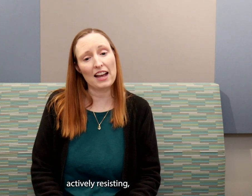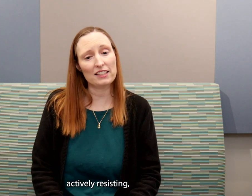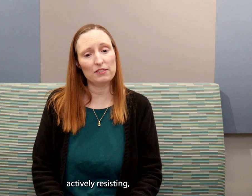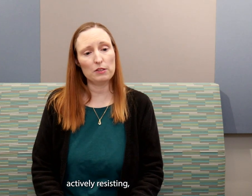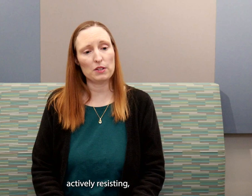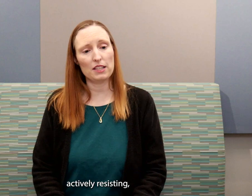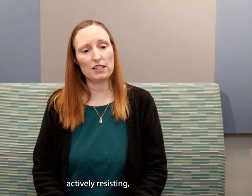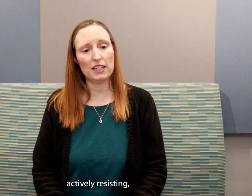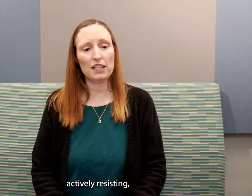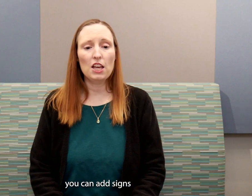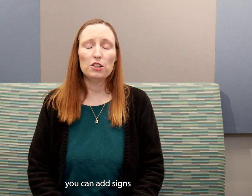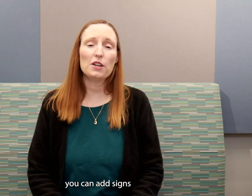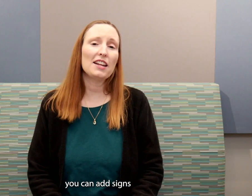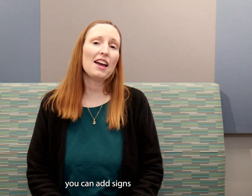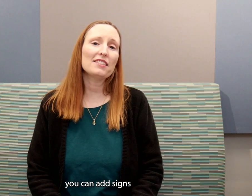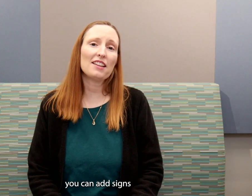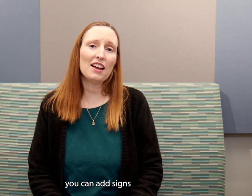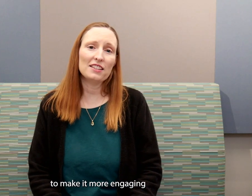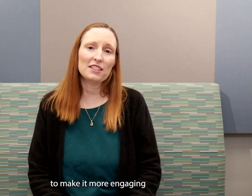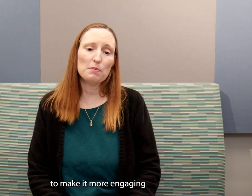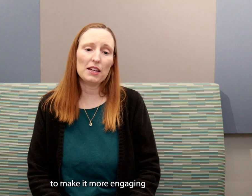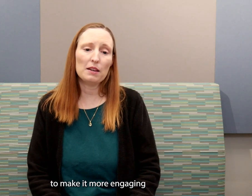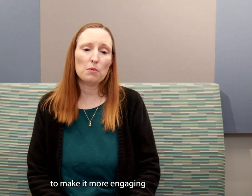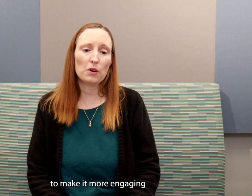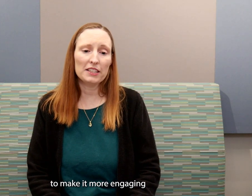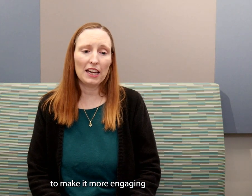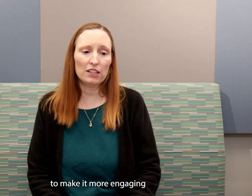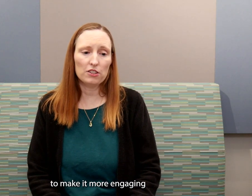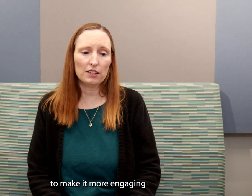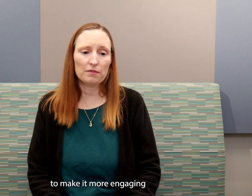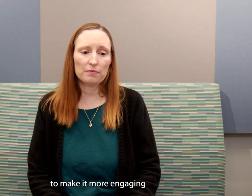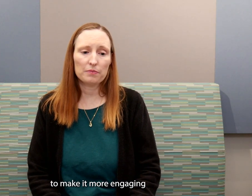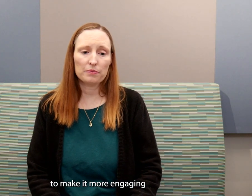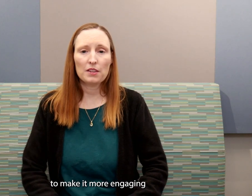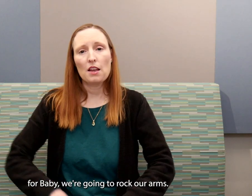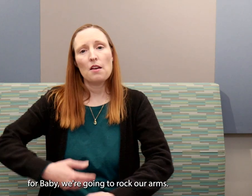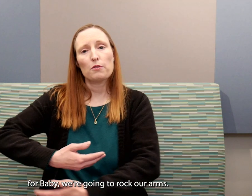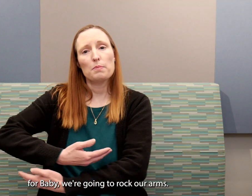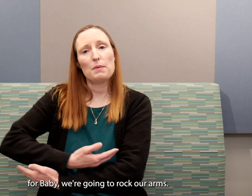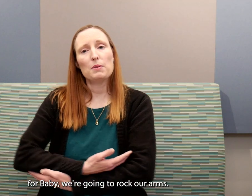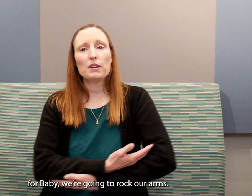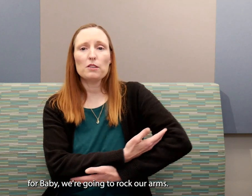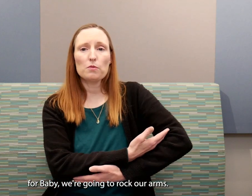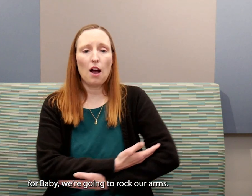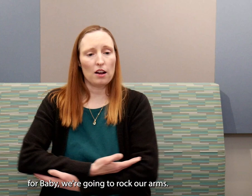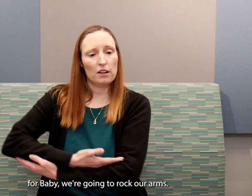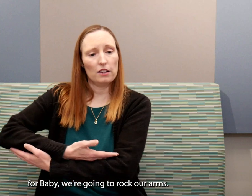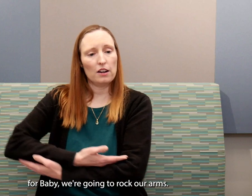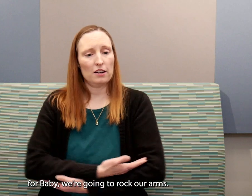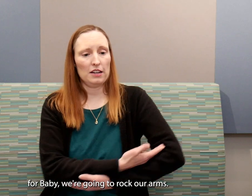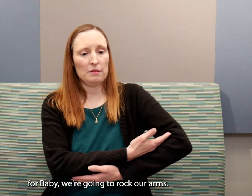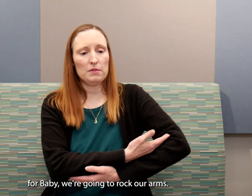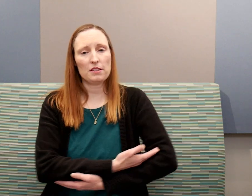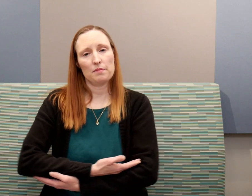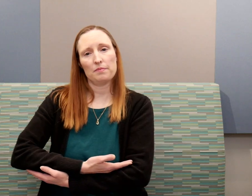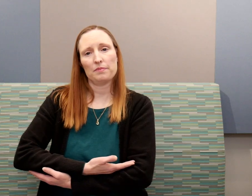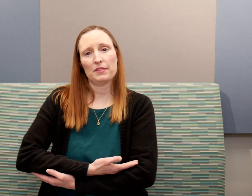actively resisting, you can add signs to make it more engaging. For baby, we're going to rock our arms.